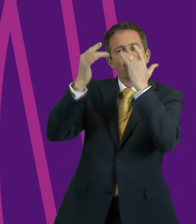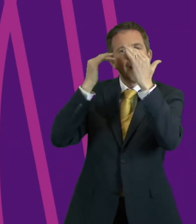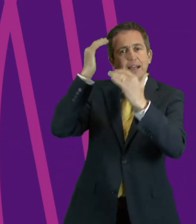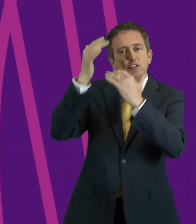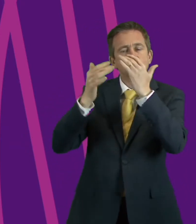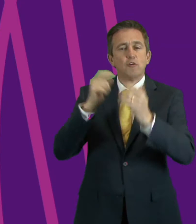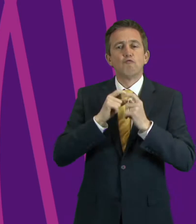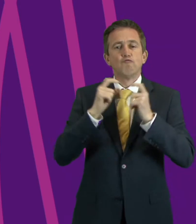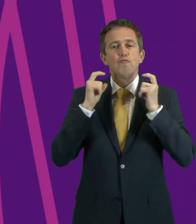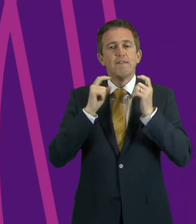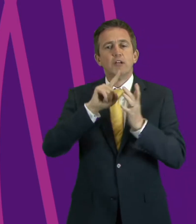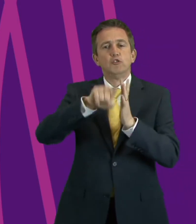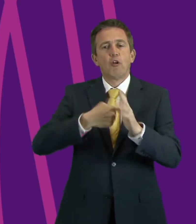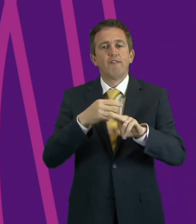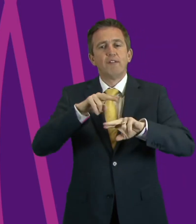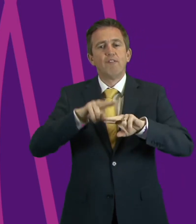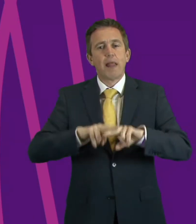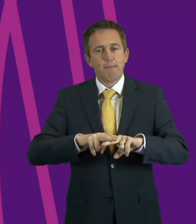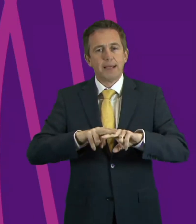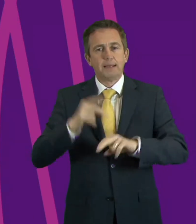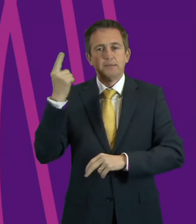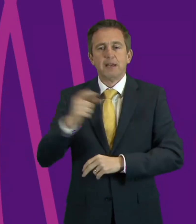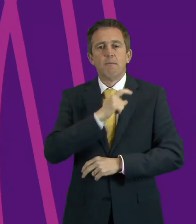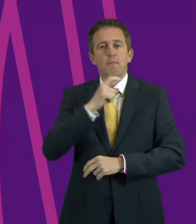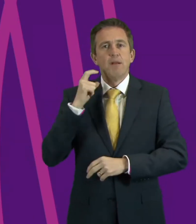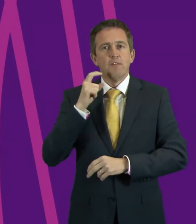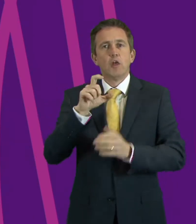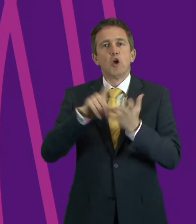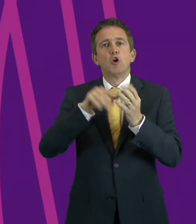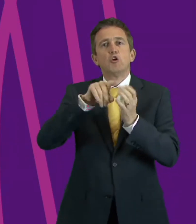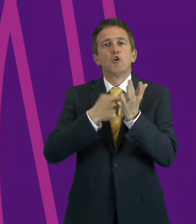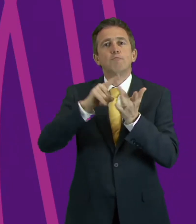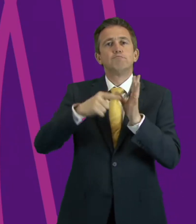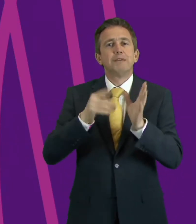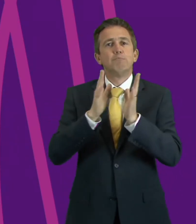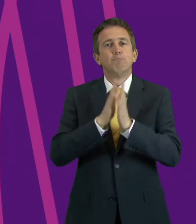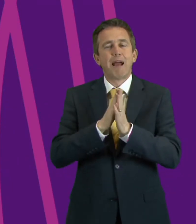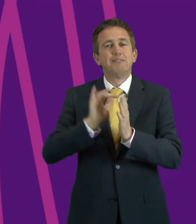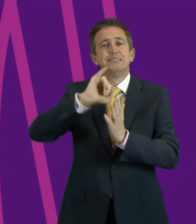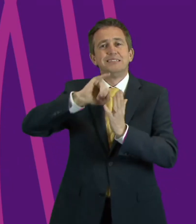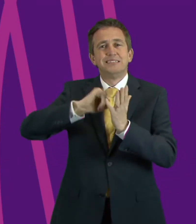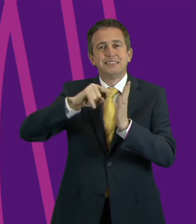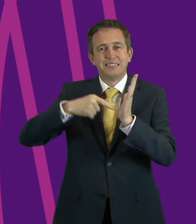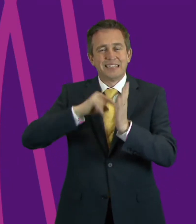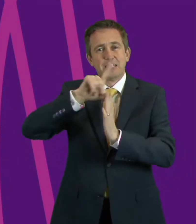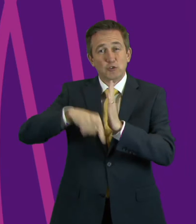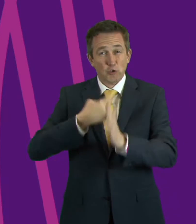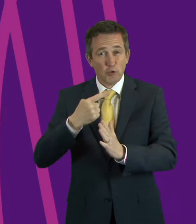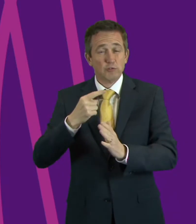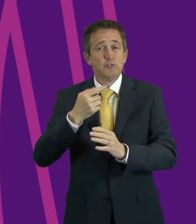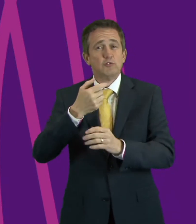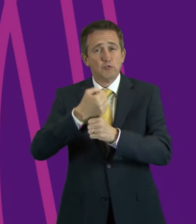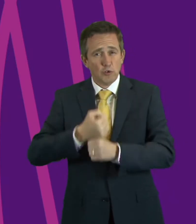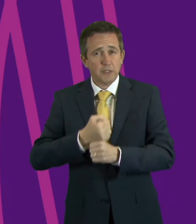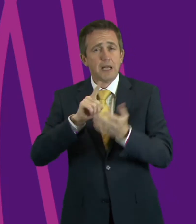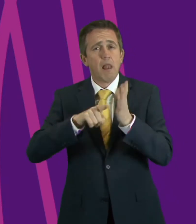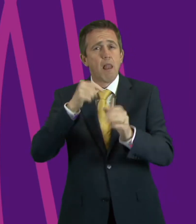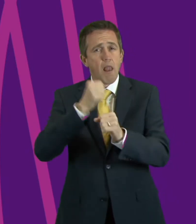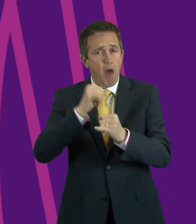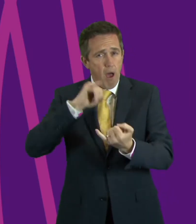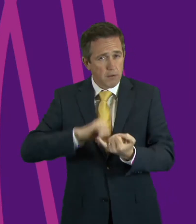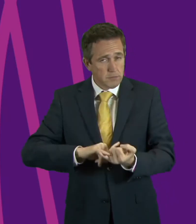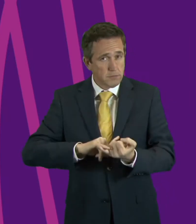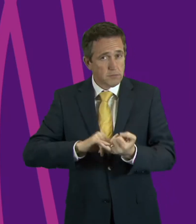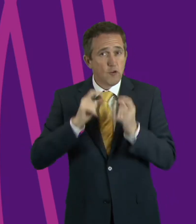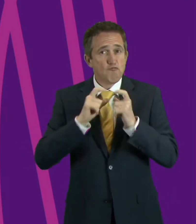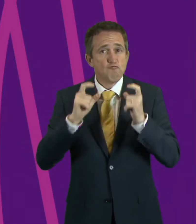the Reverend Jonathan Fleming, who's the minister at Cumbria Parish Church and St John's Parish Church in Largs. And the Reverend Fleming is joining